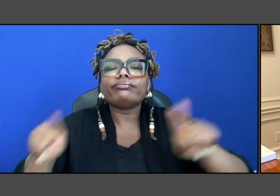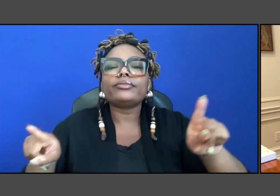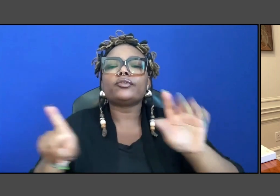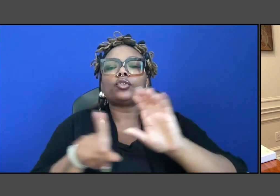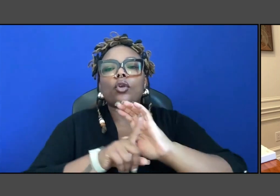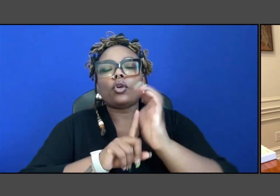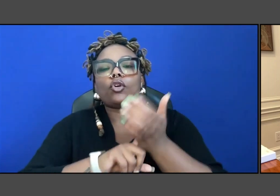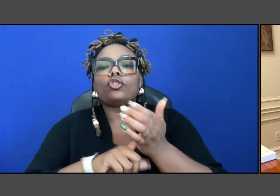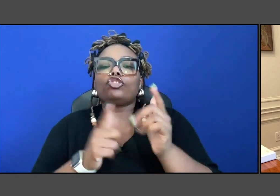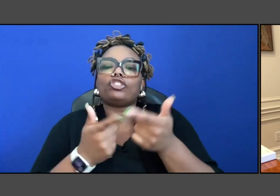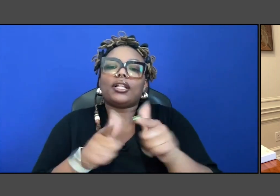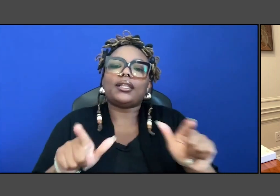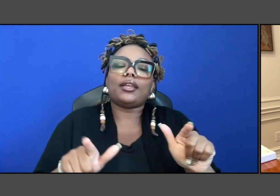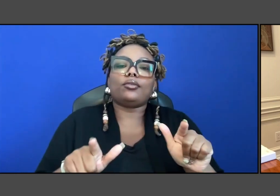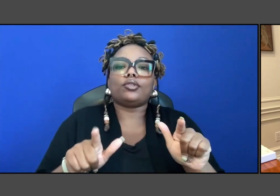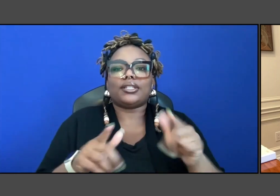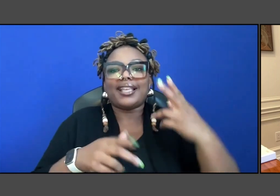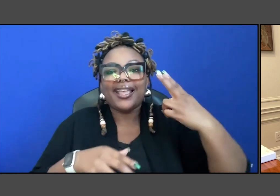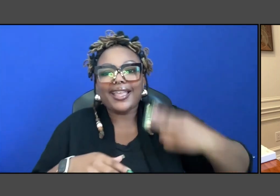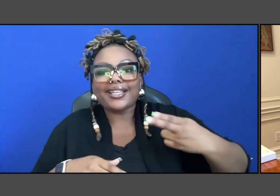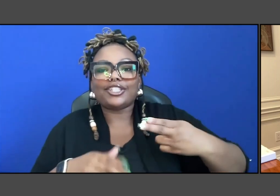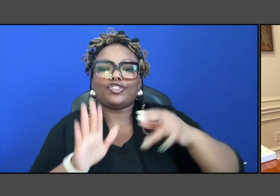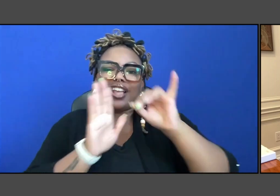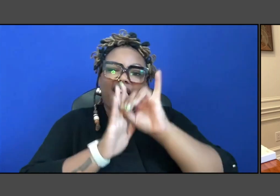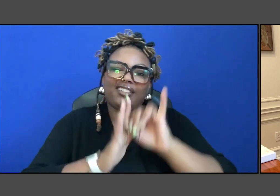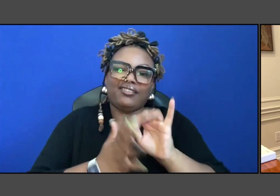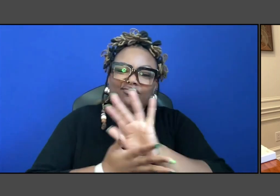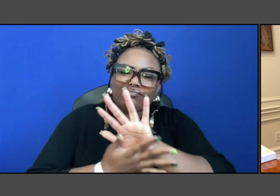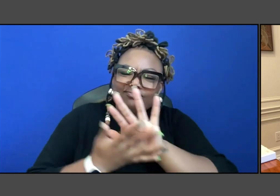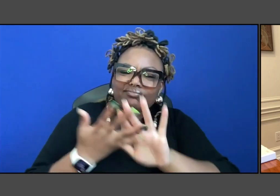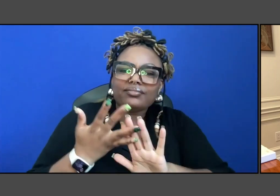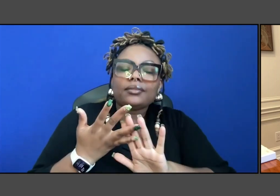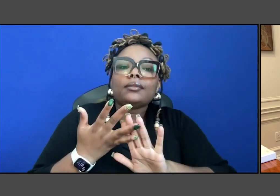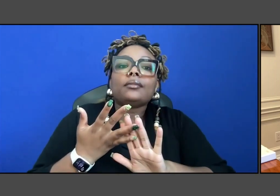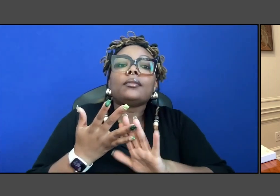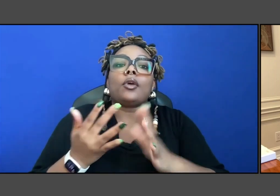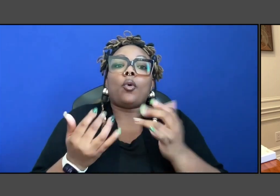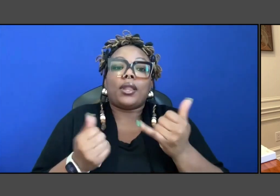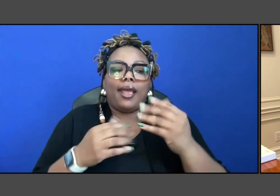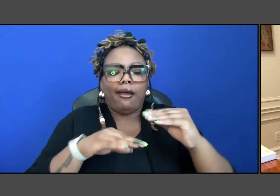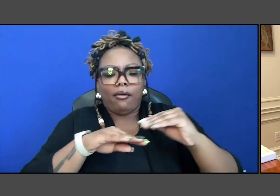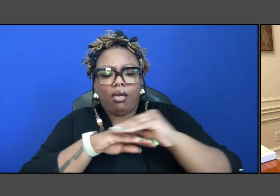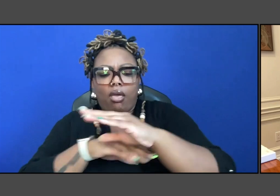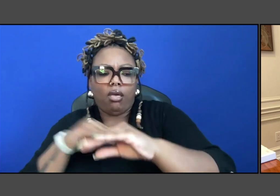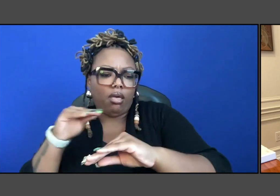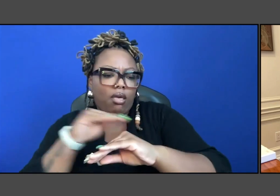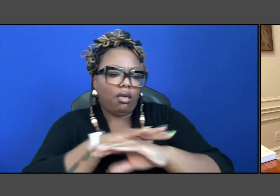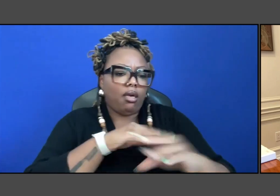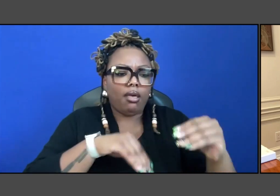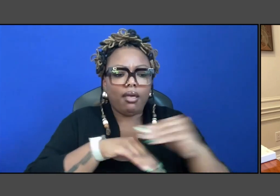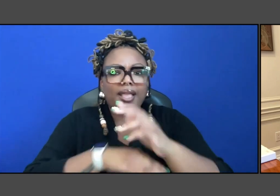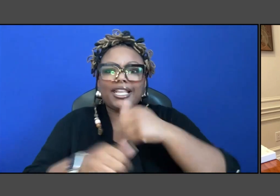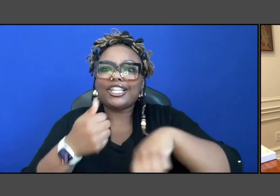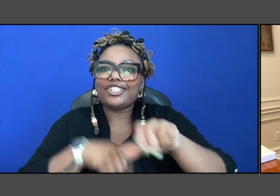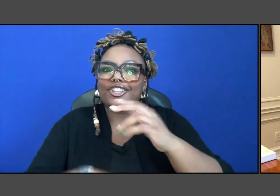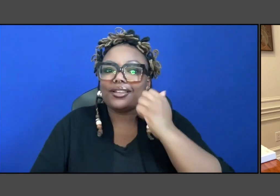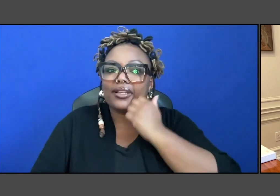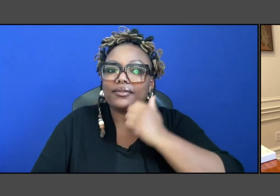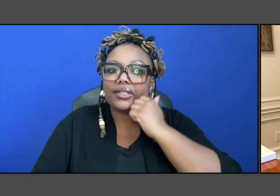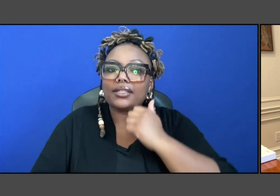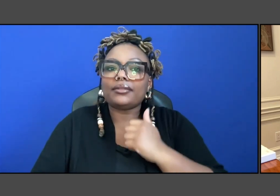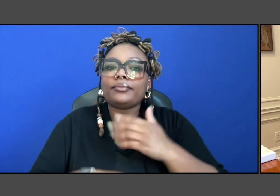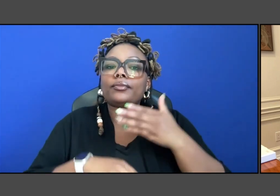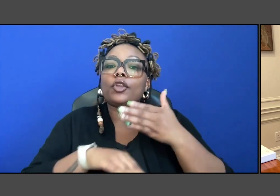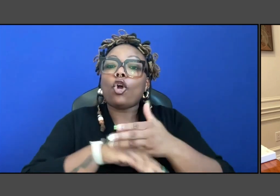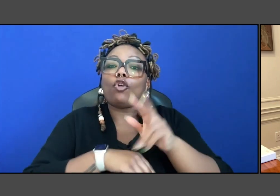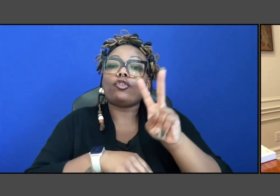histories, and identities, all of which are coming into contact with one another each and every day. Spanning 2,000 miles